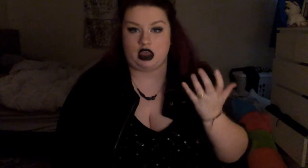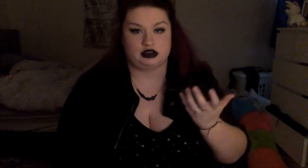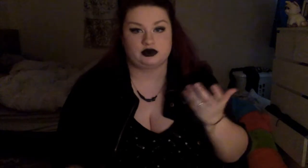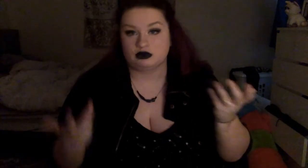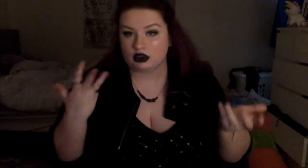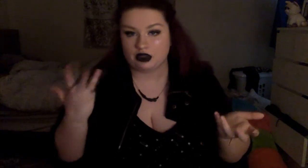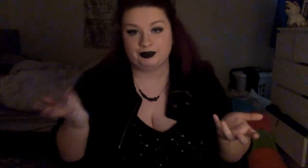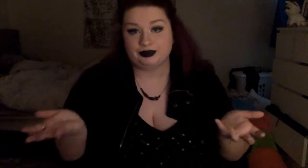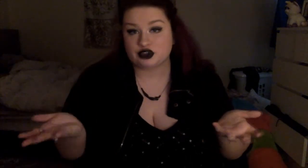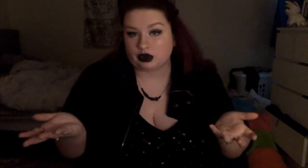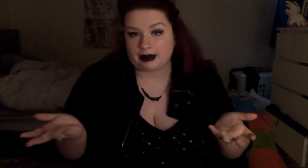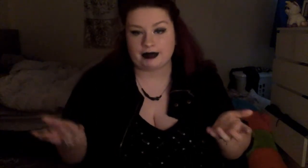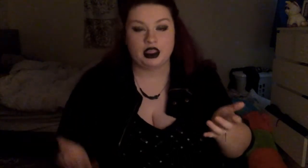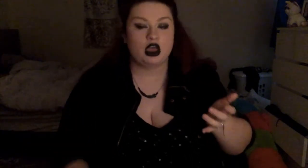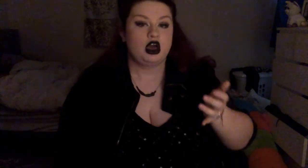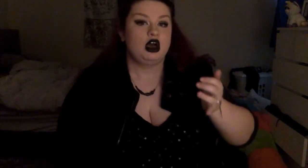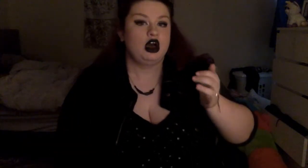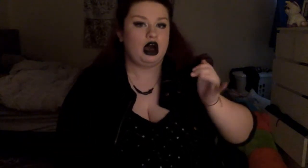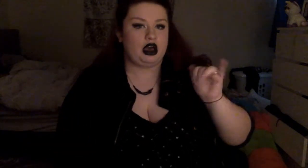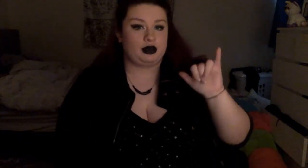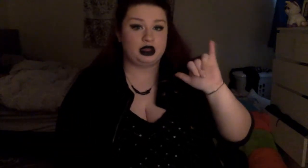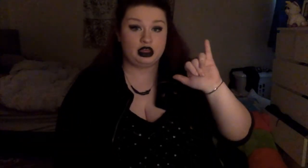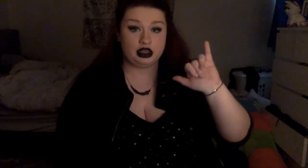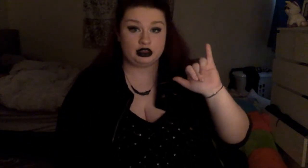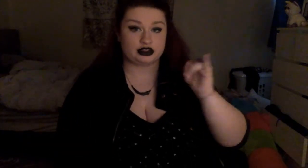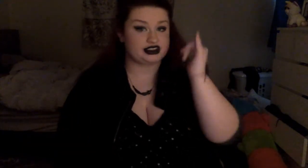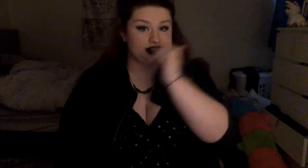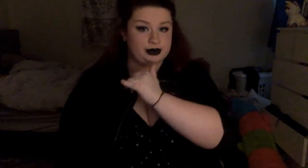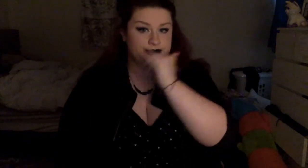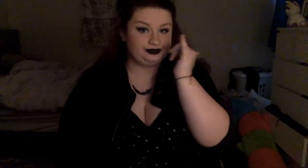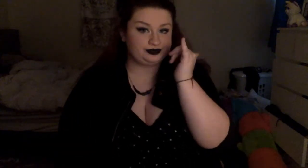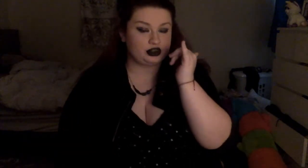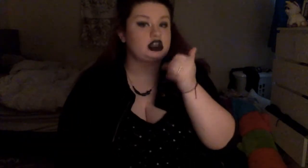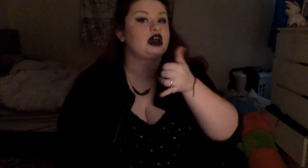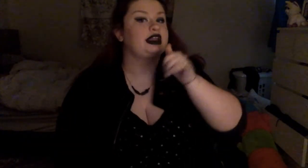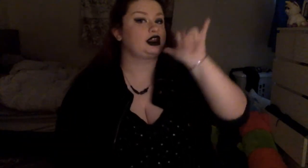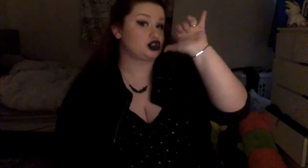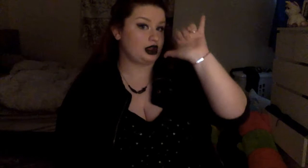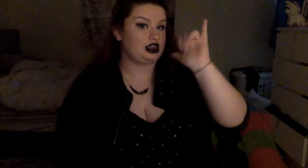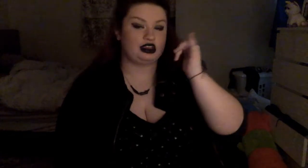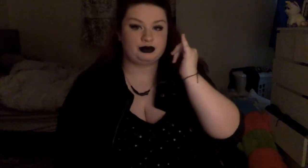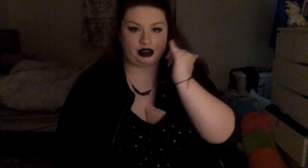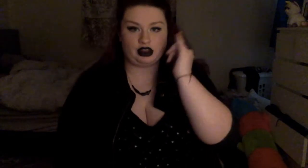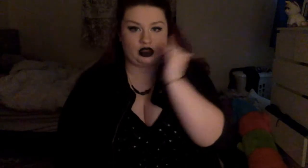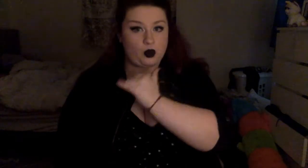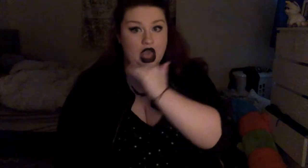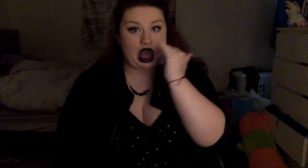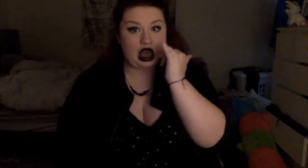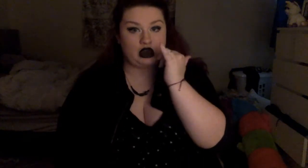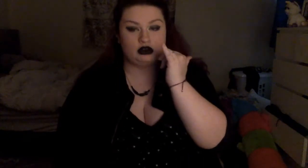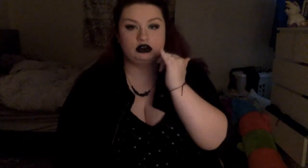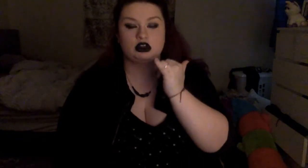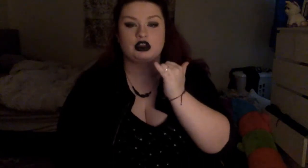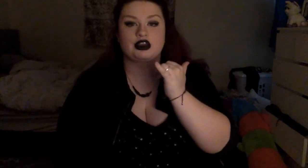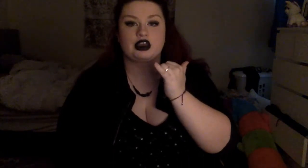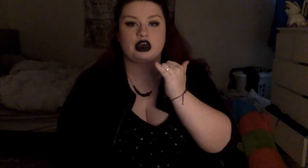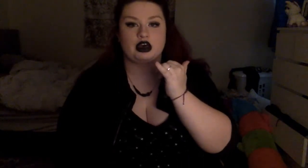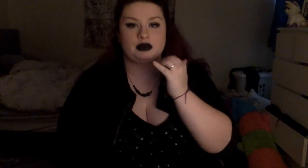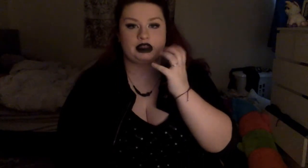and screaming. There's this one, not like drinking, but like wow. And then